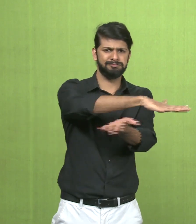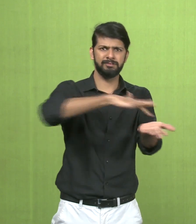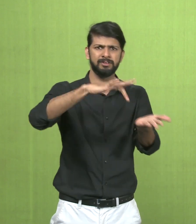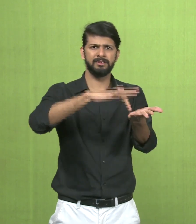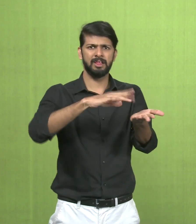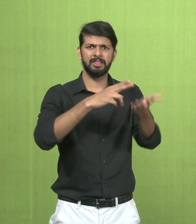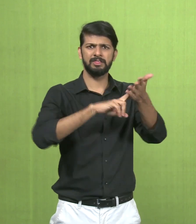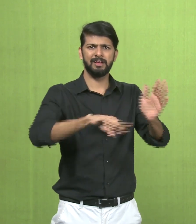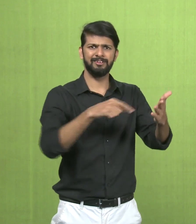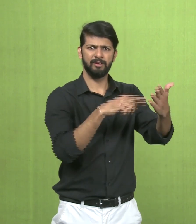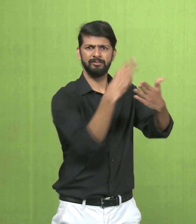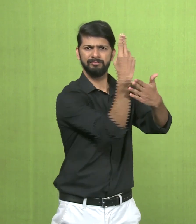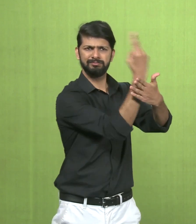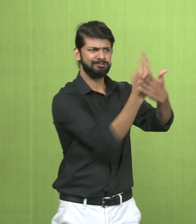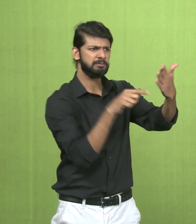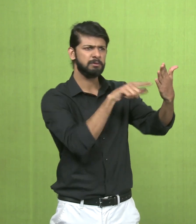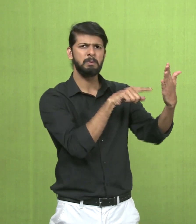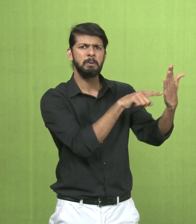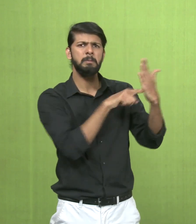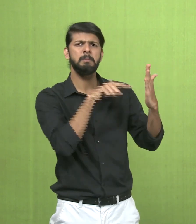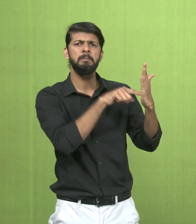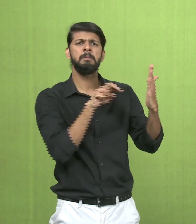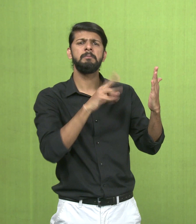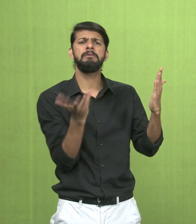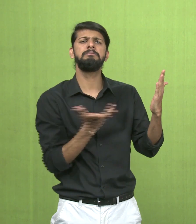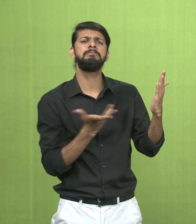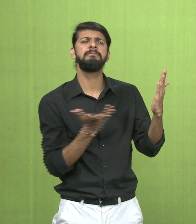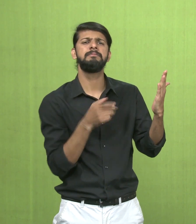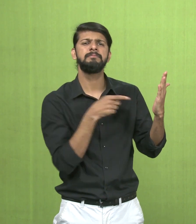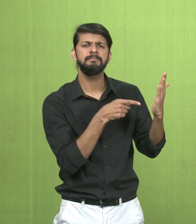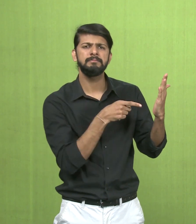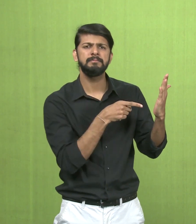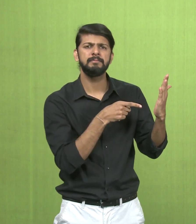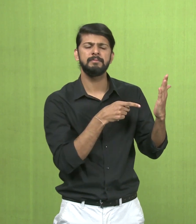Questions related to landscape art. Question number 1. What is a landscape painting?